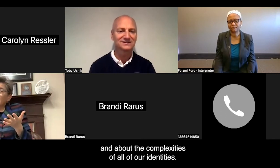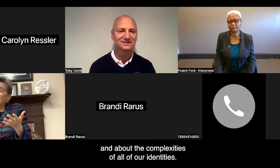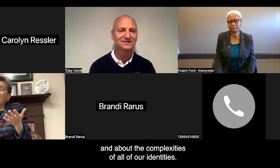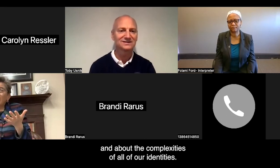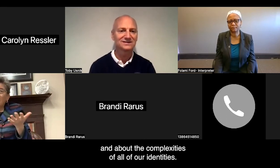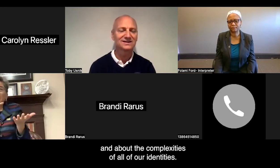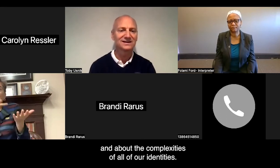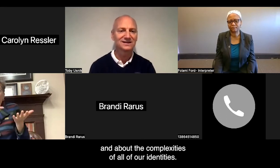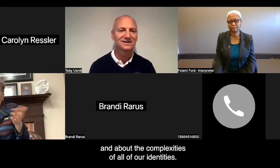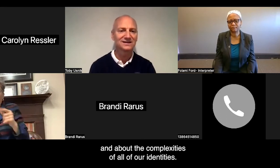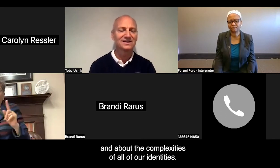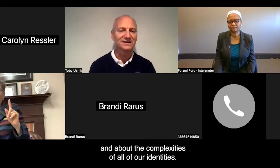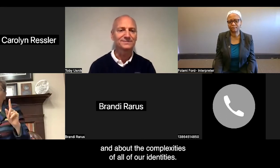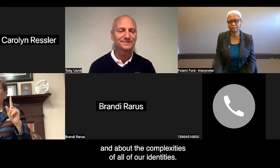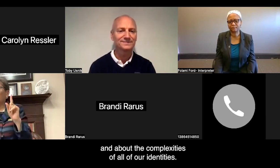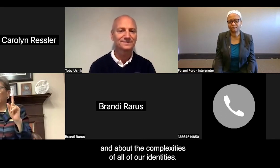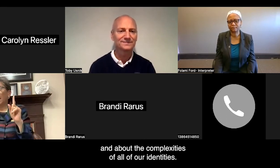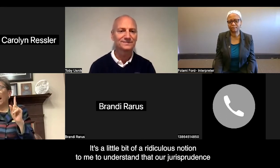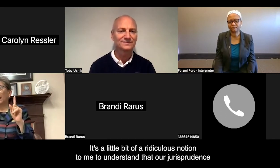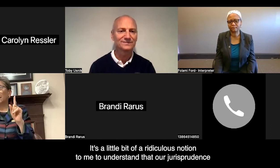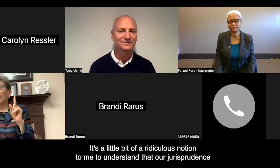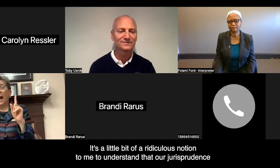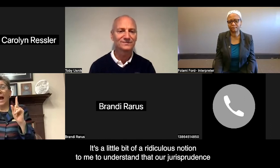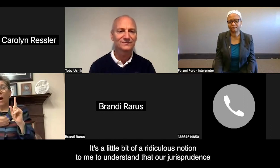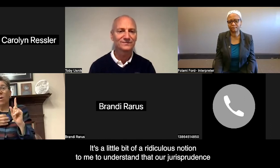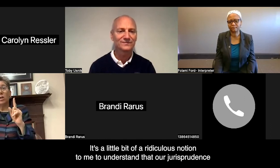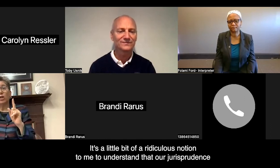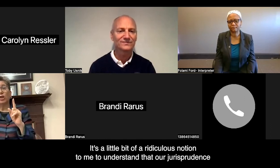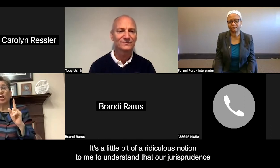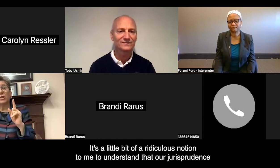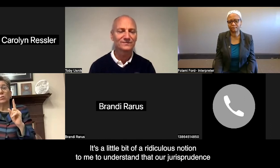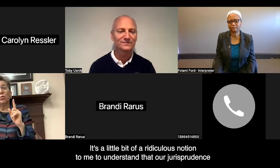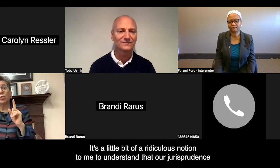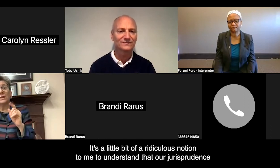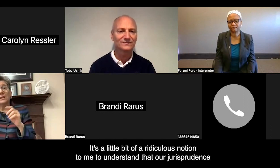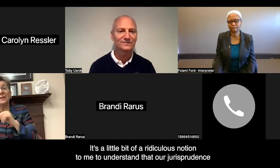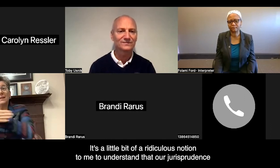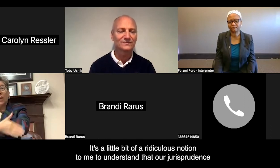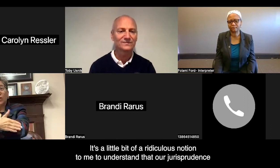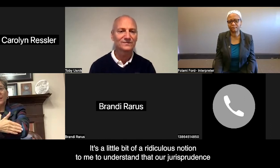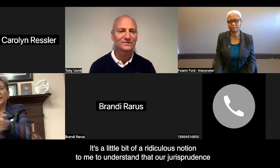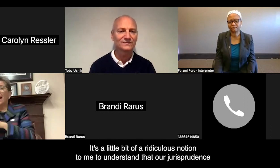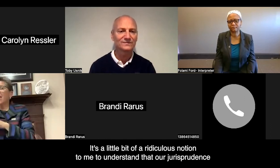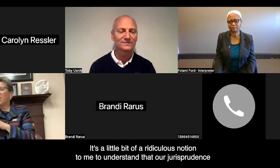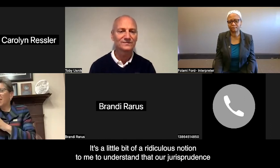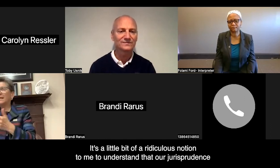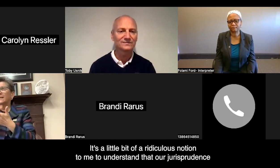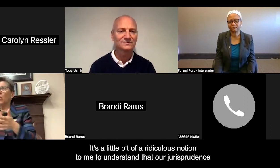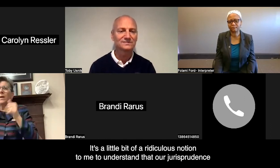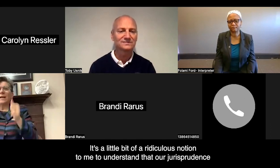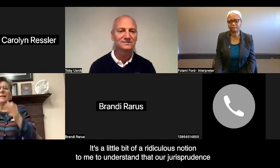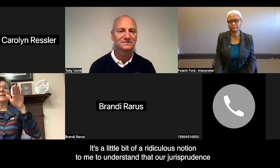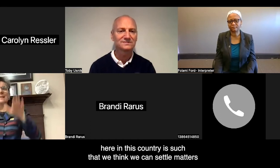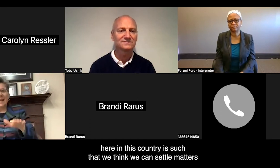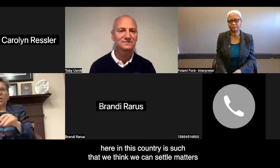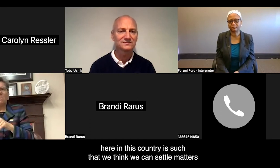of all of our identities. It's a little bit of a ridiculous notion to me to understand that our jurisprudence here in this country